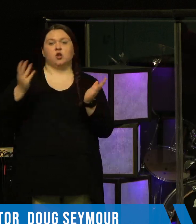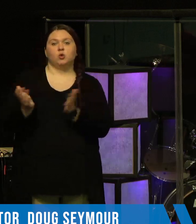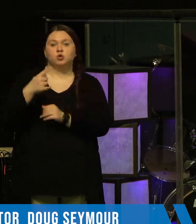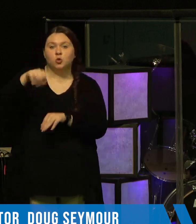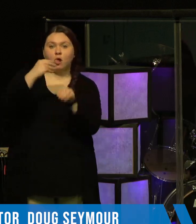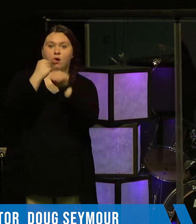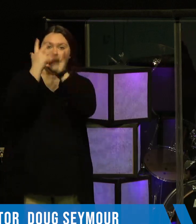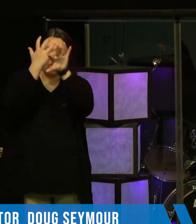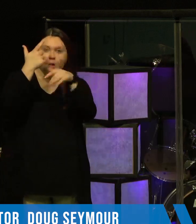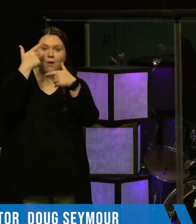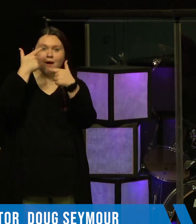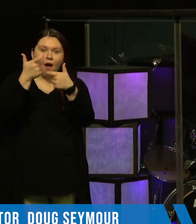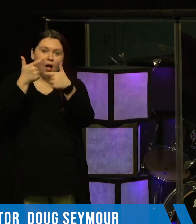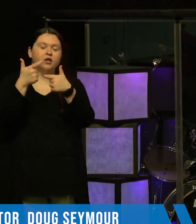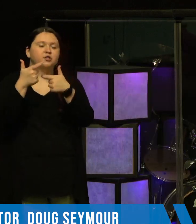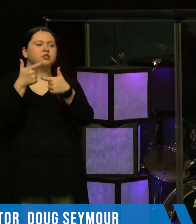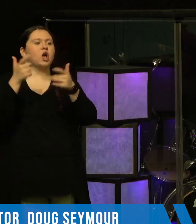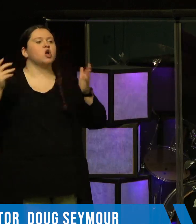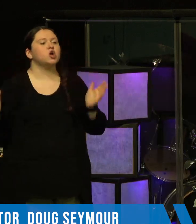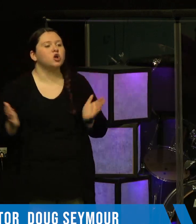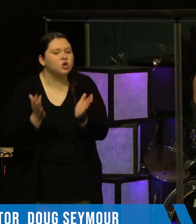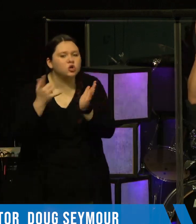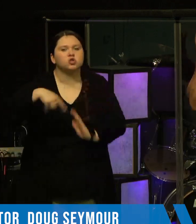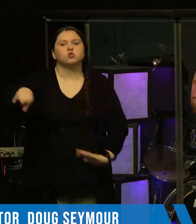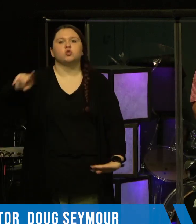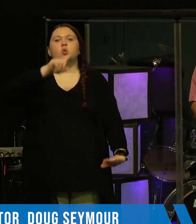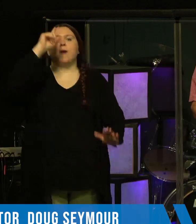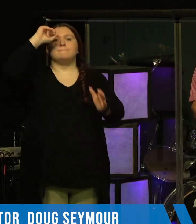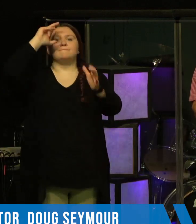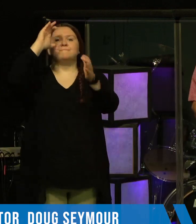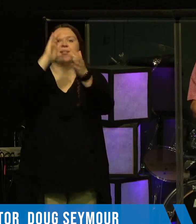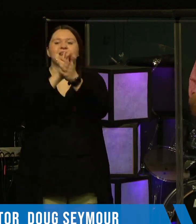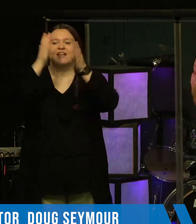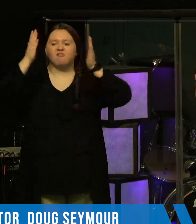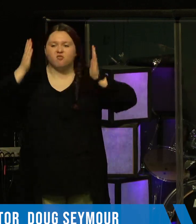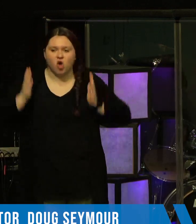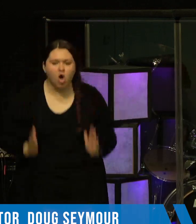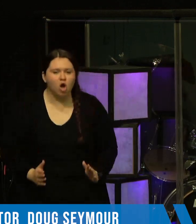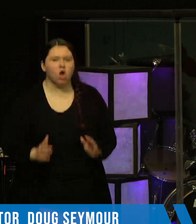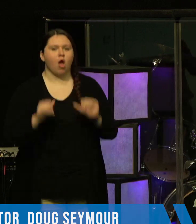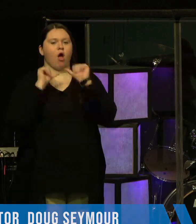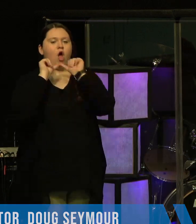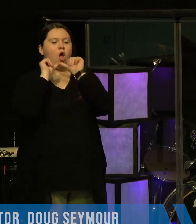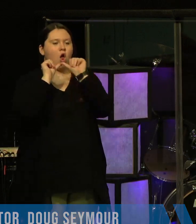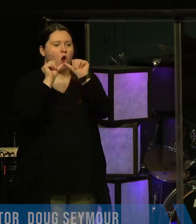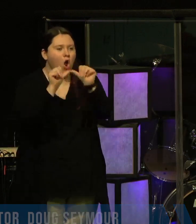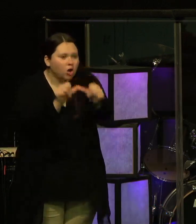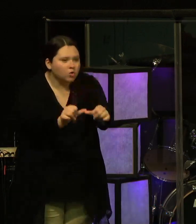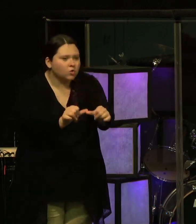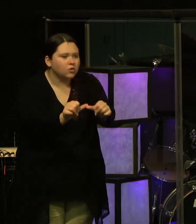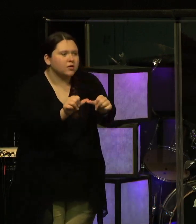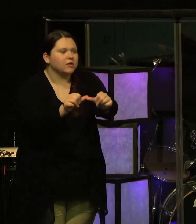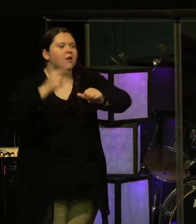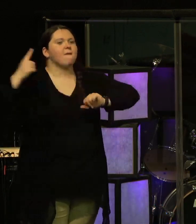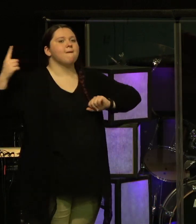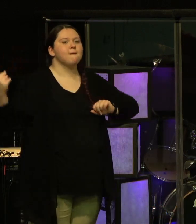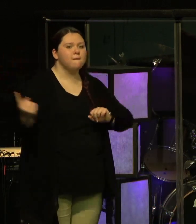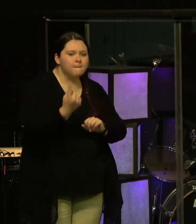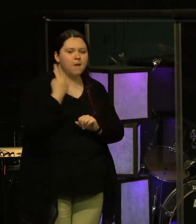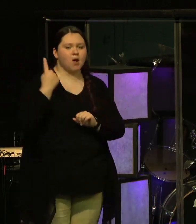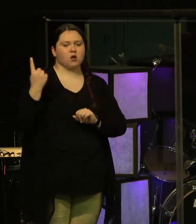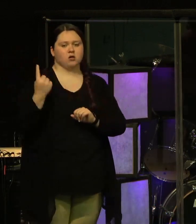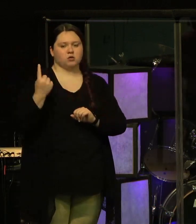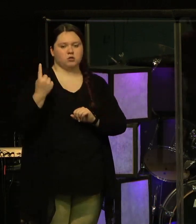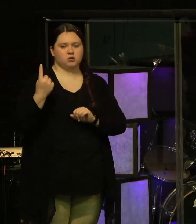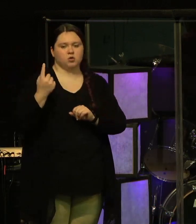online, I encourage you, be believers. Ongoing, continual, a process,